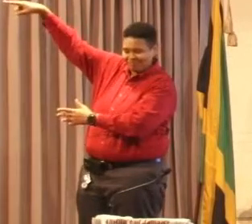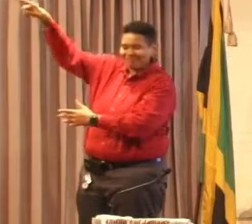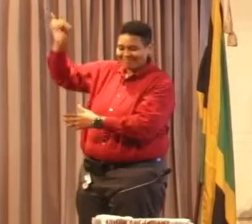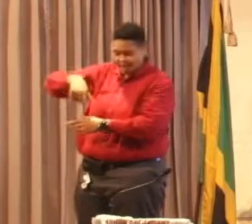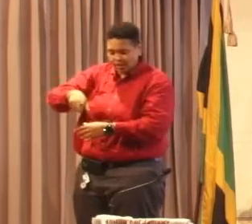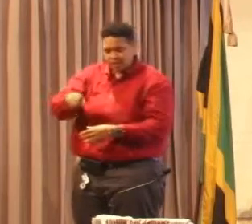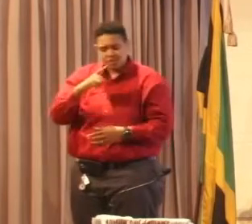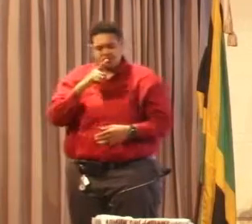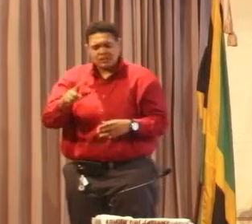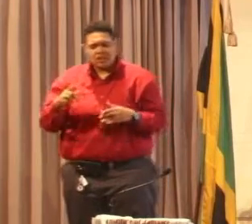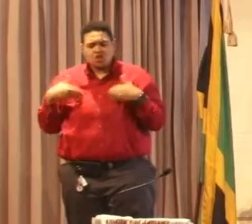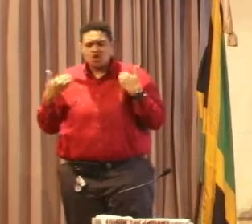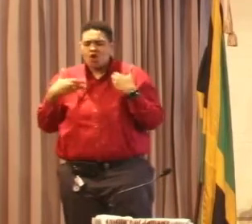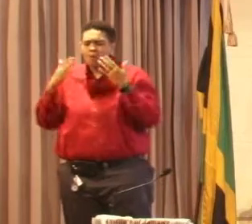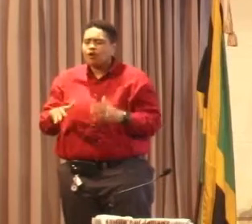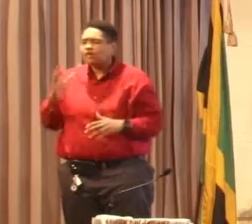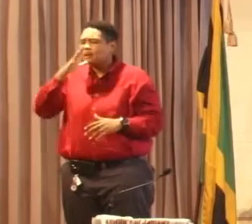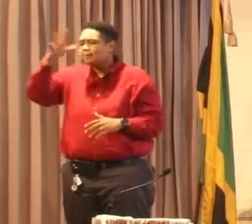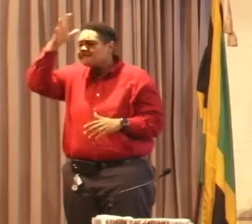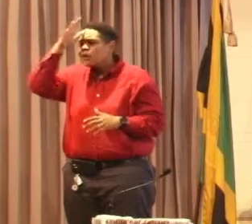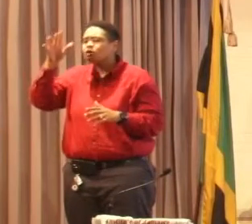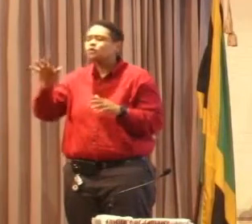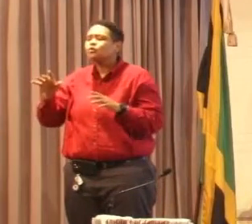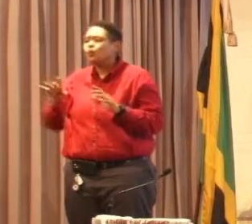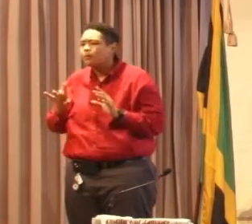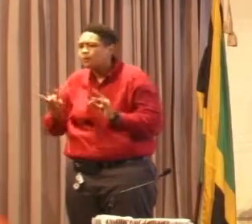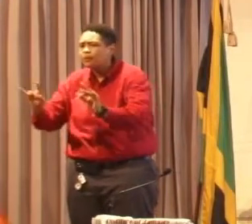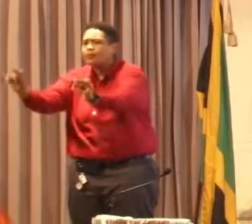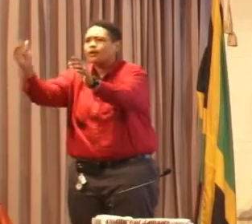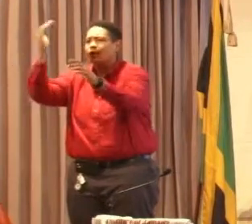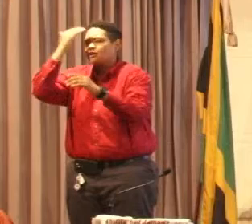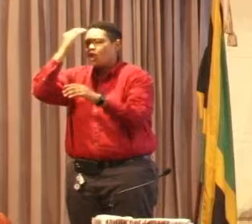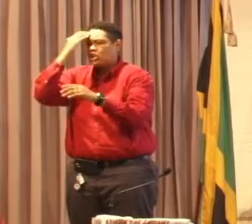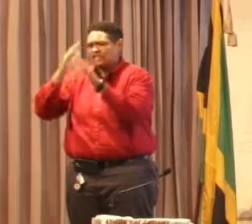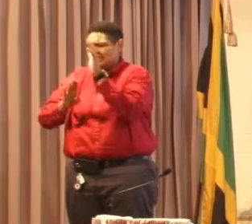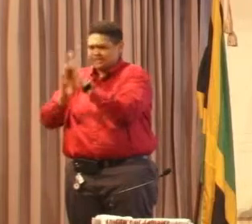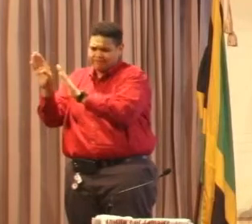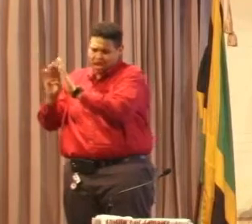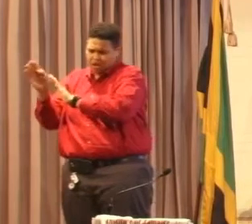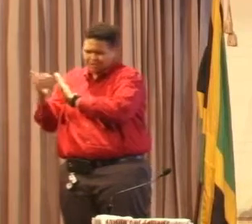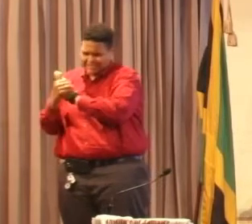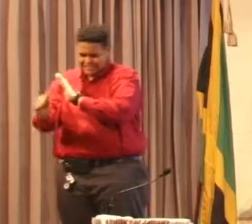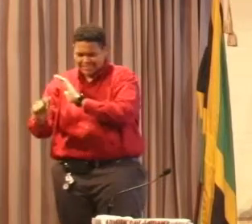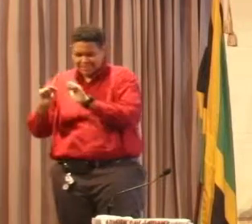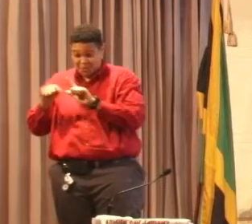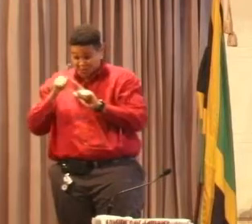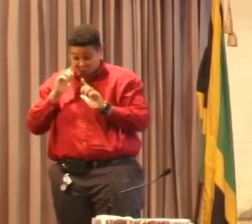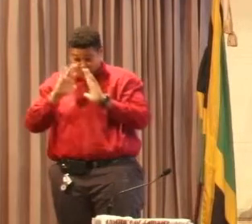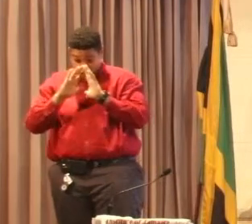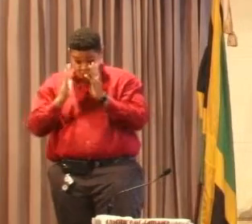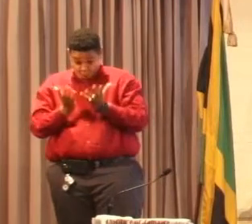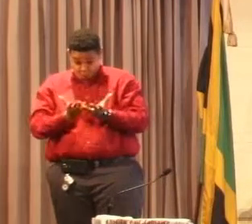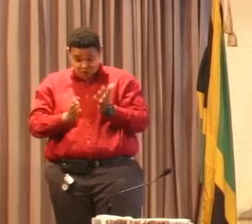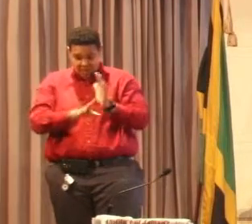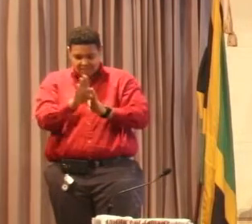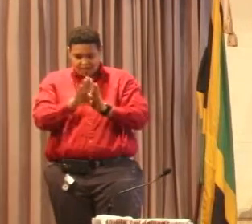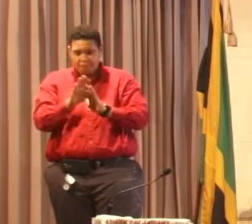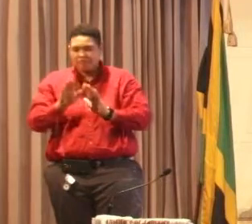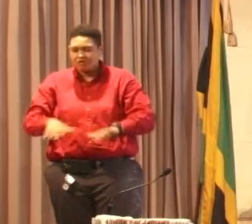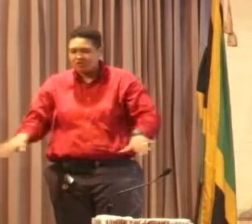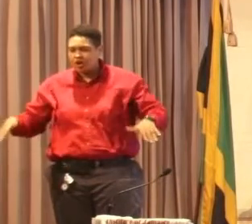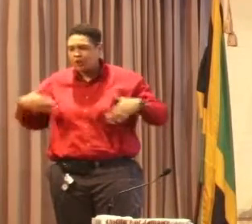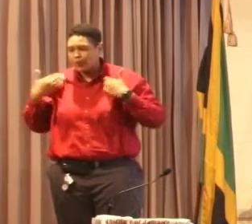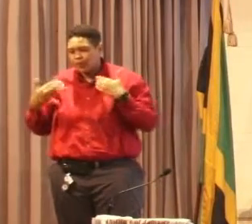and their parents to acquire knowledge and develop skills, but we look at the holistic development of children and